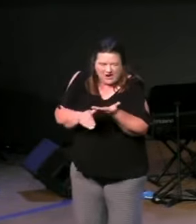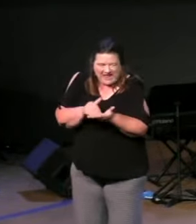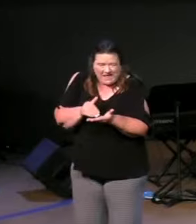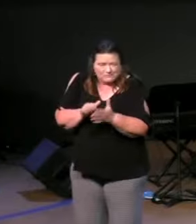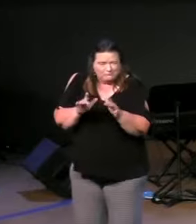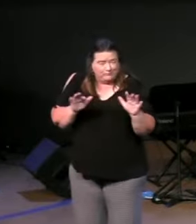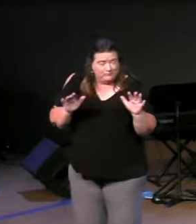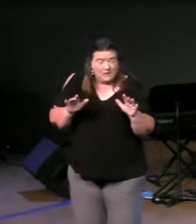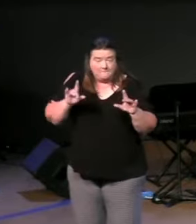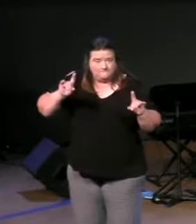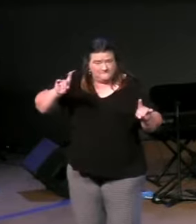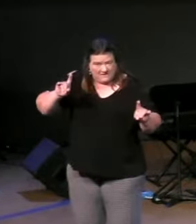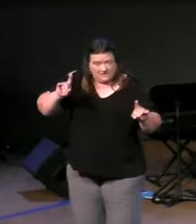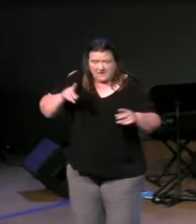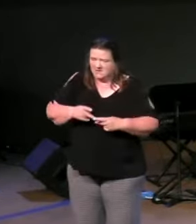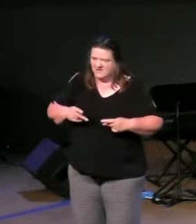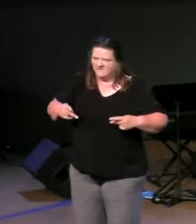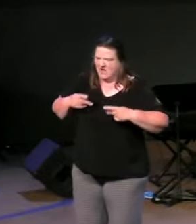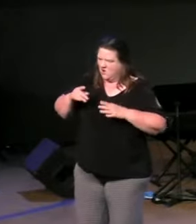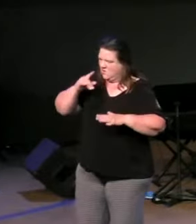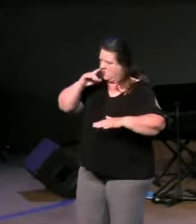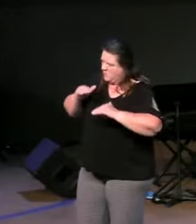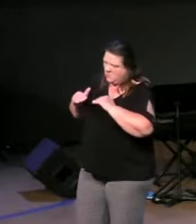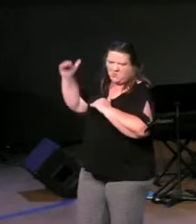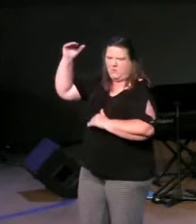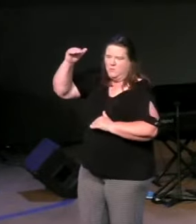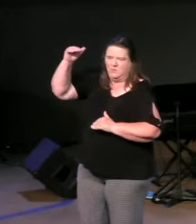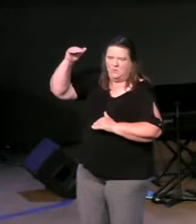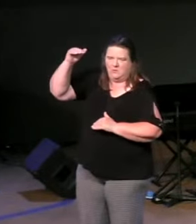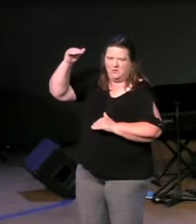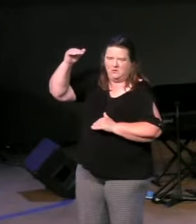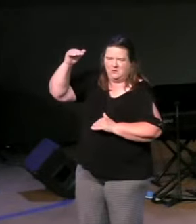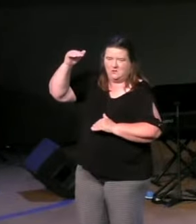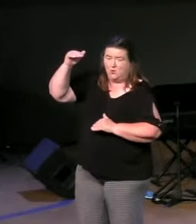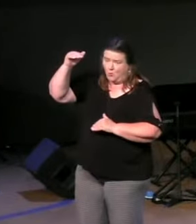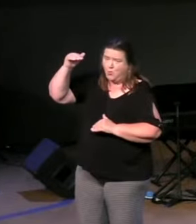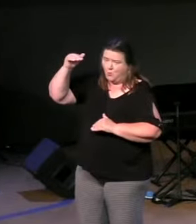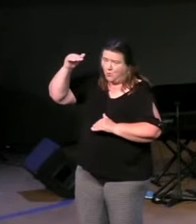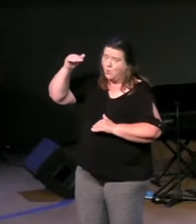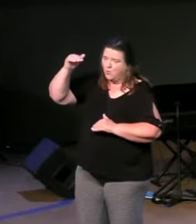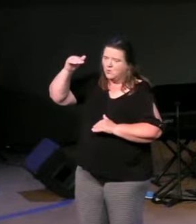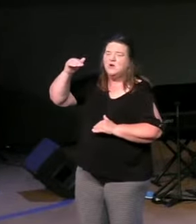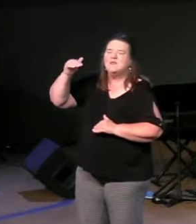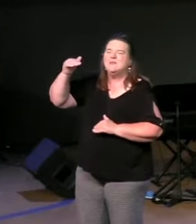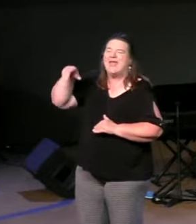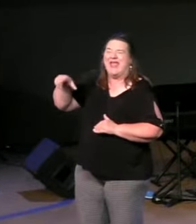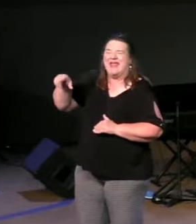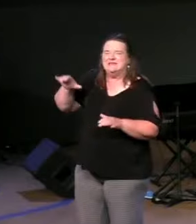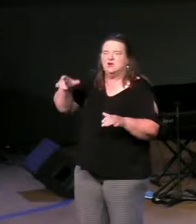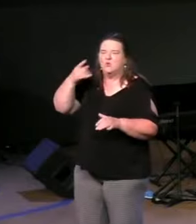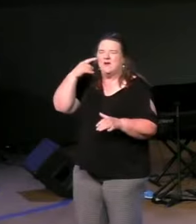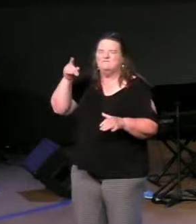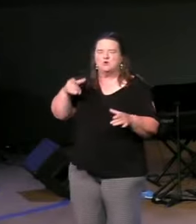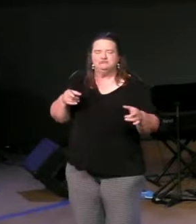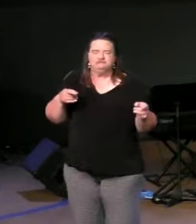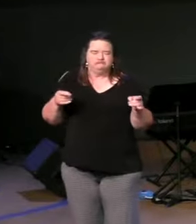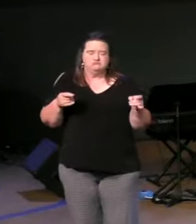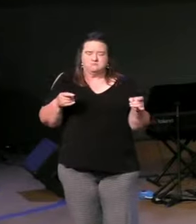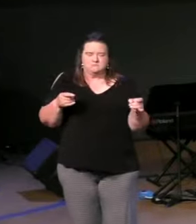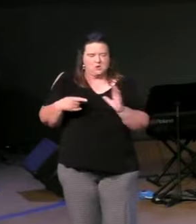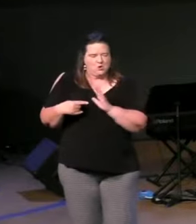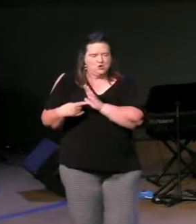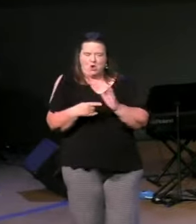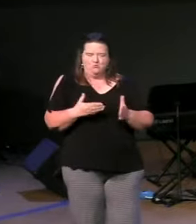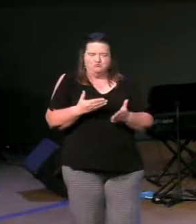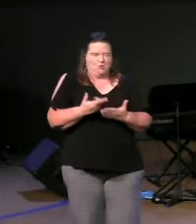However, the Pharisees took it to the extreme. They took it to exert control and flex their righteousness